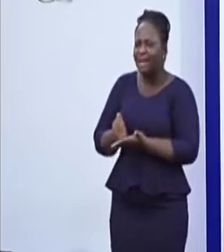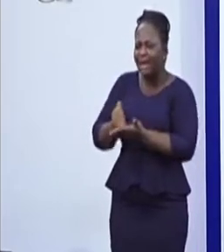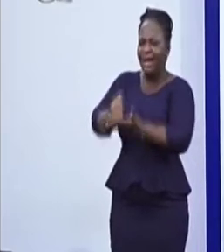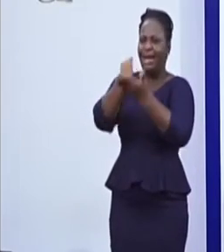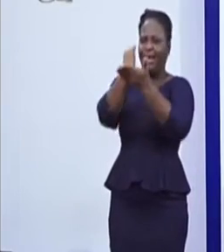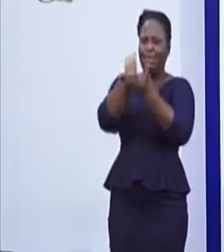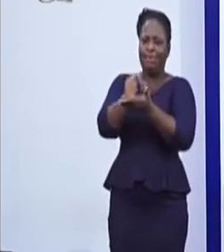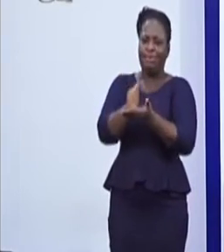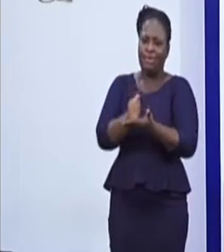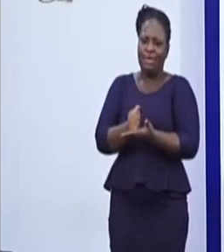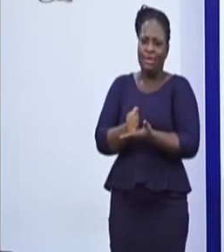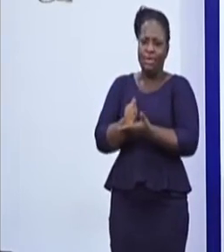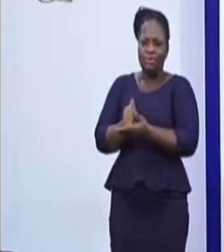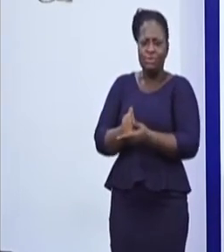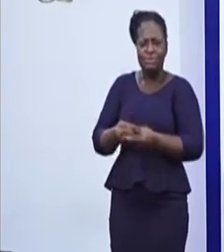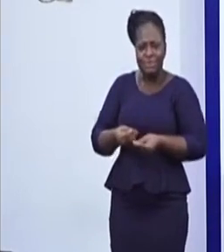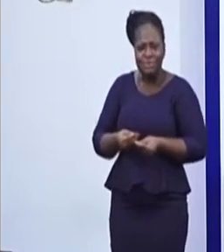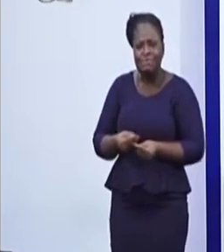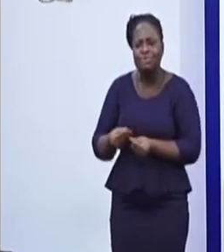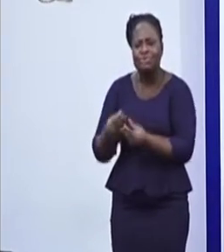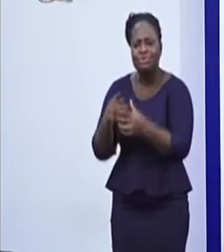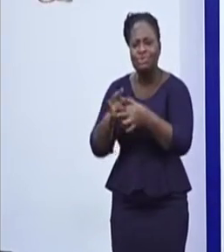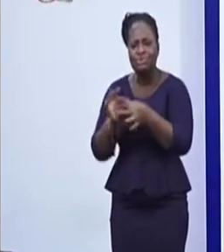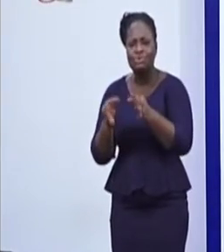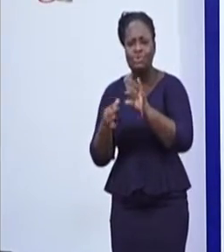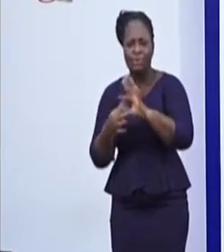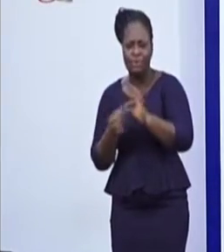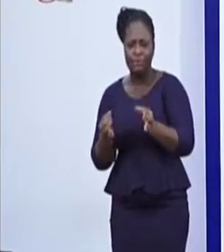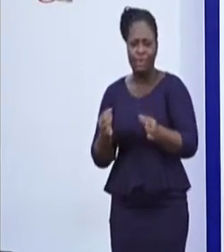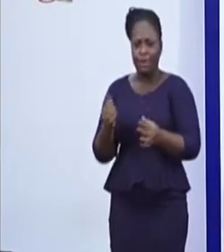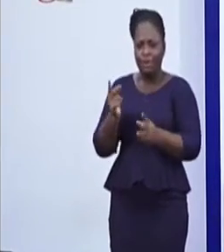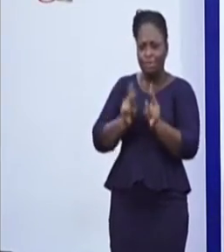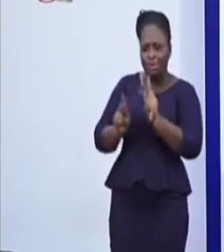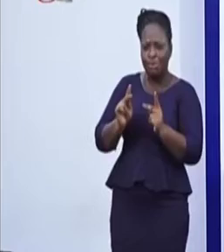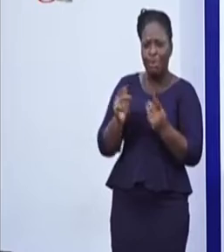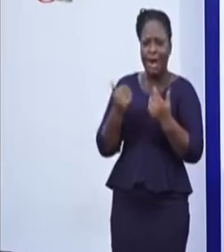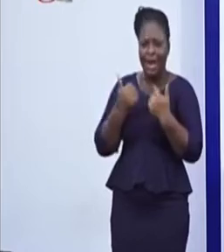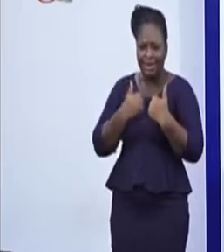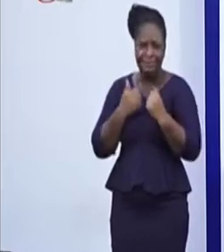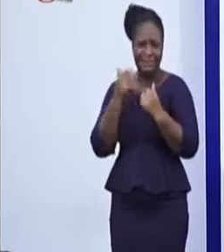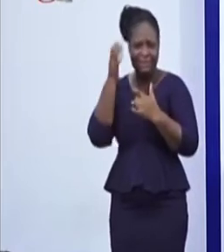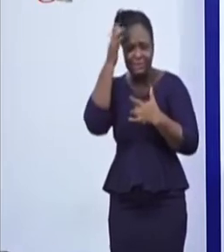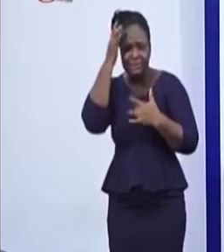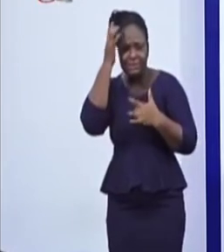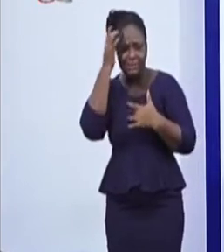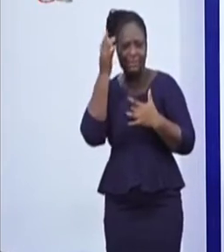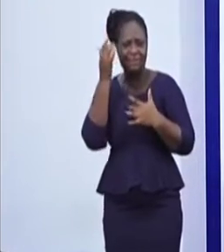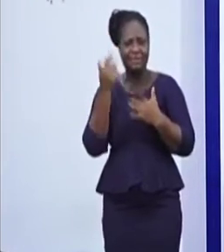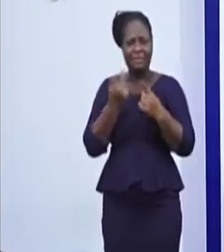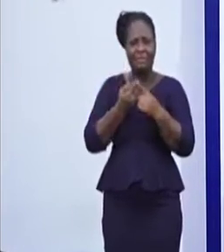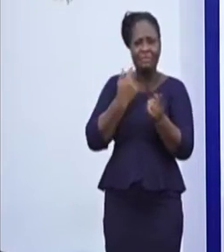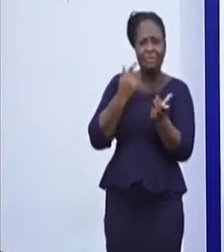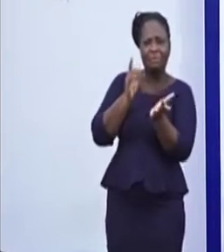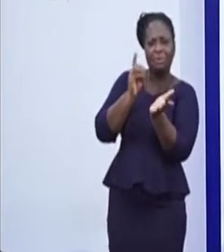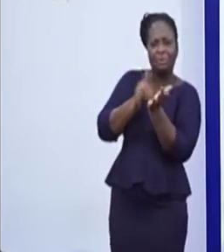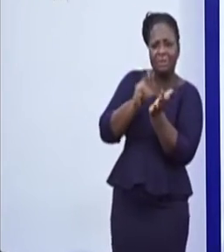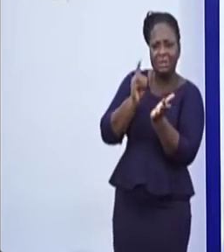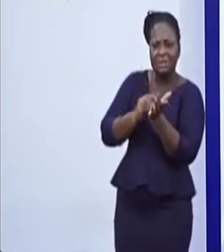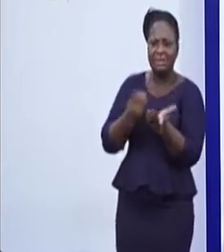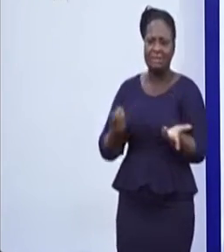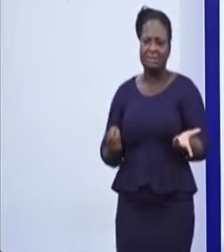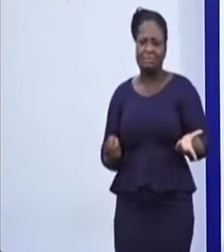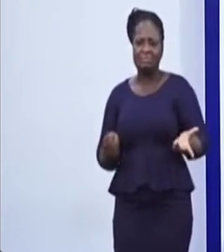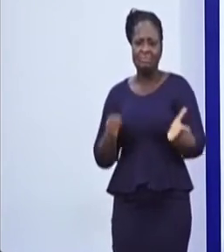the stories of people who have been through it. And there are people who have been through it, ranging from medical doctors